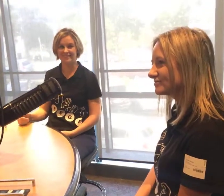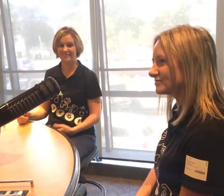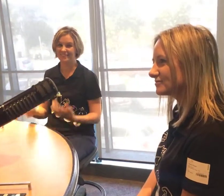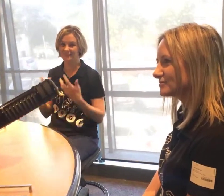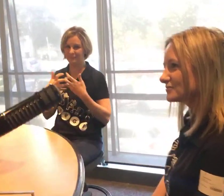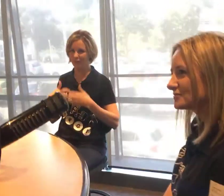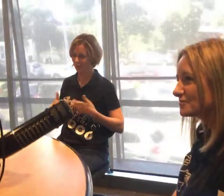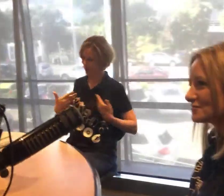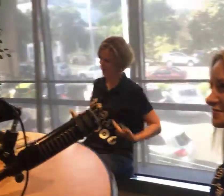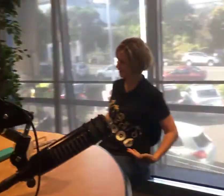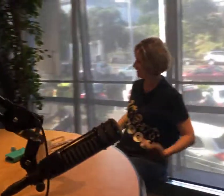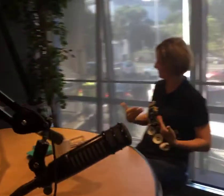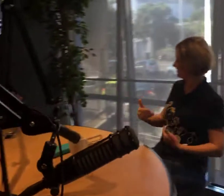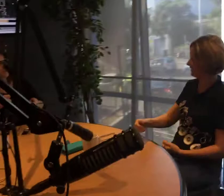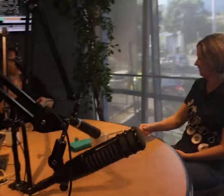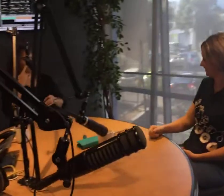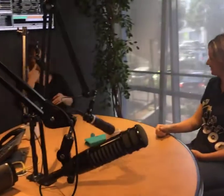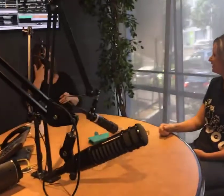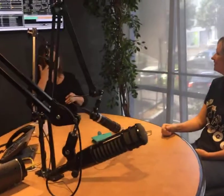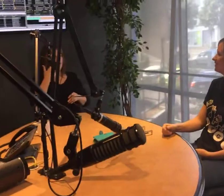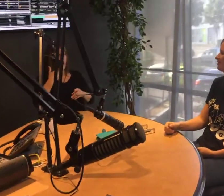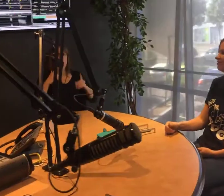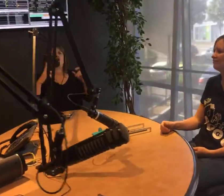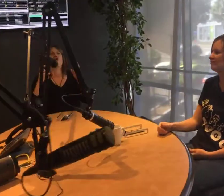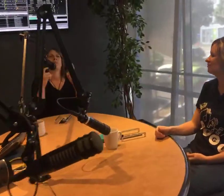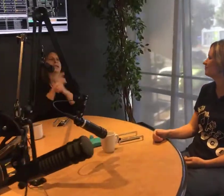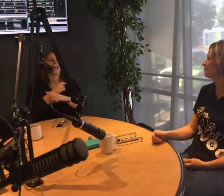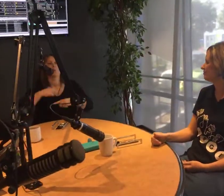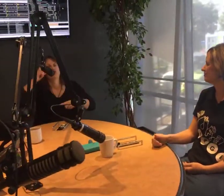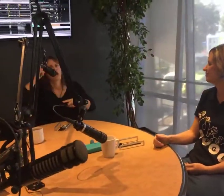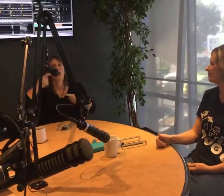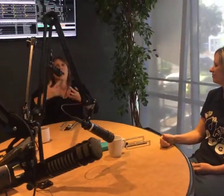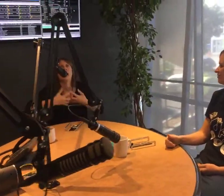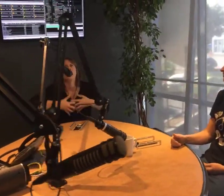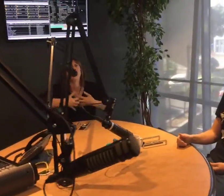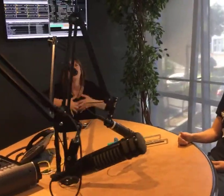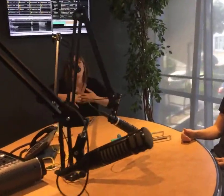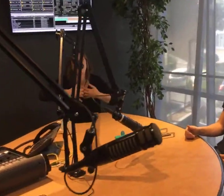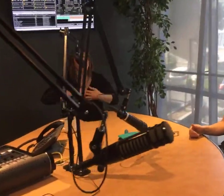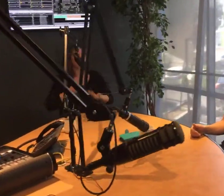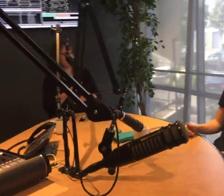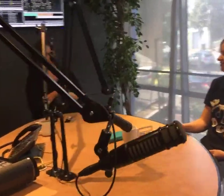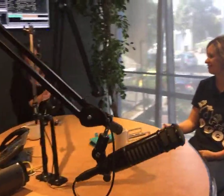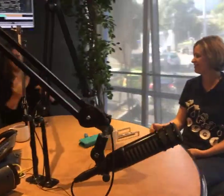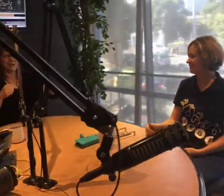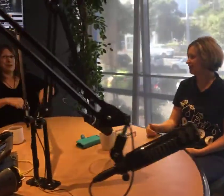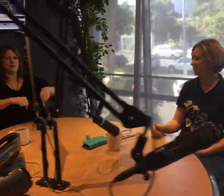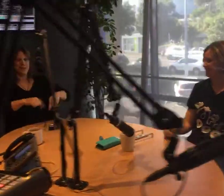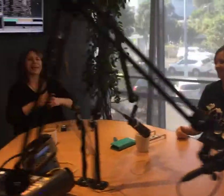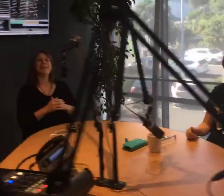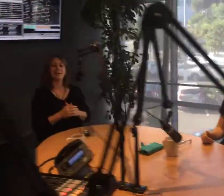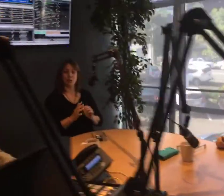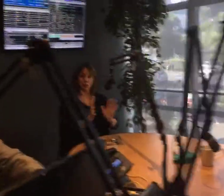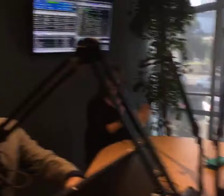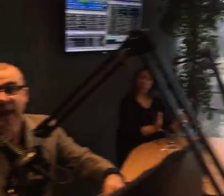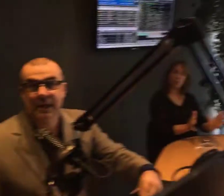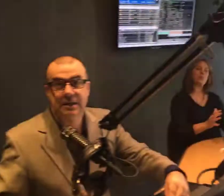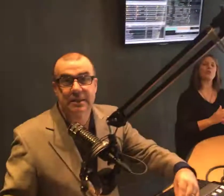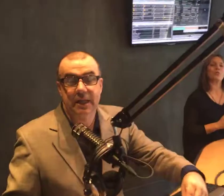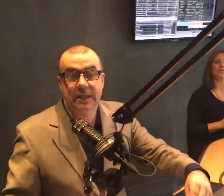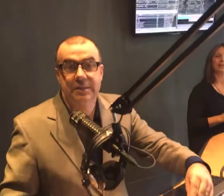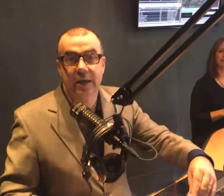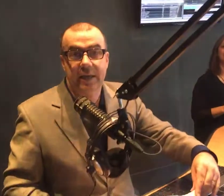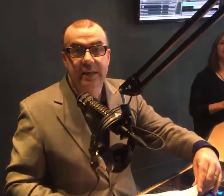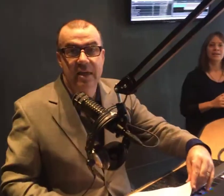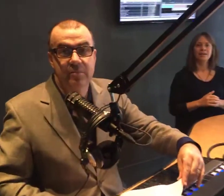may get a little bit complicated, but I'm trying to get my head around it, and really glad to be doing this today. So that's all good.